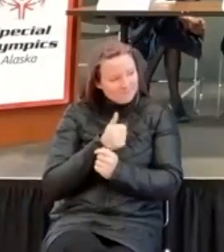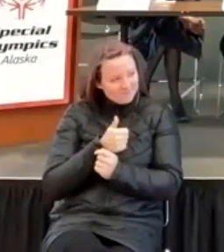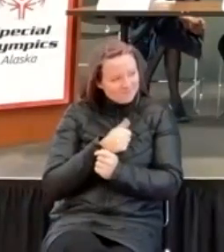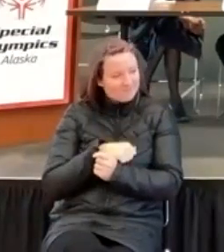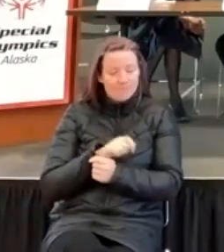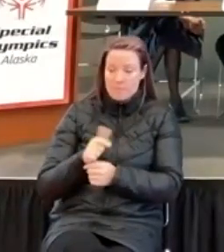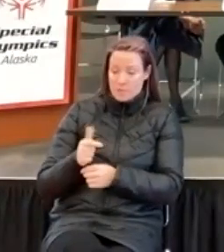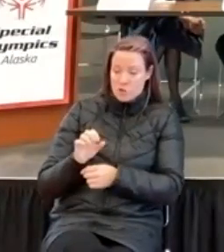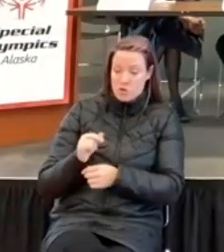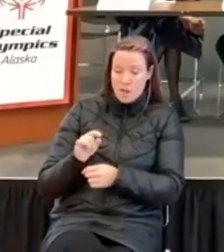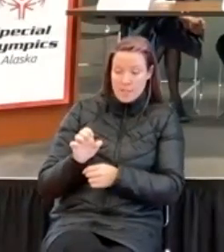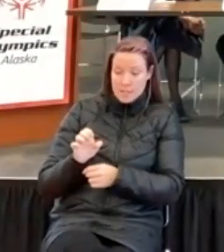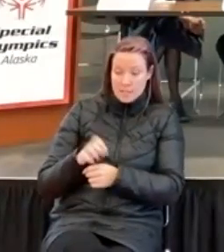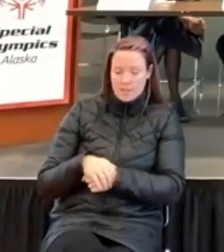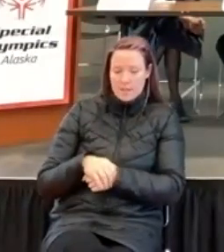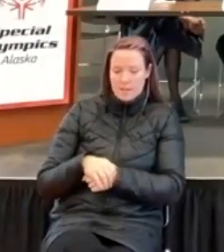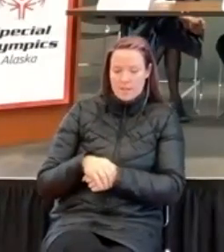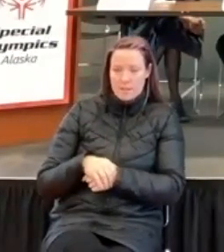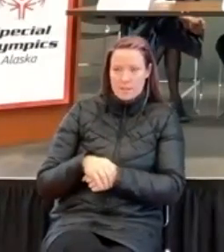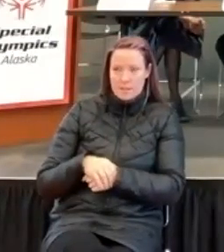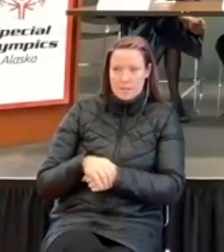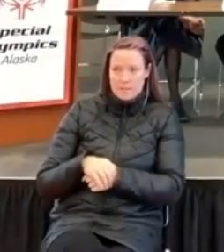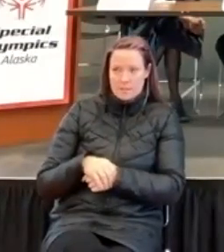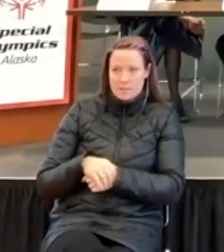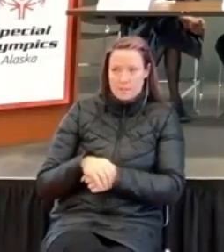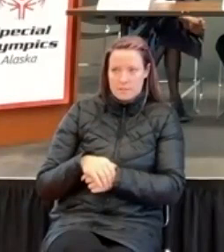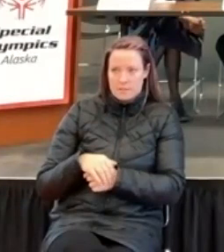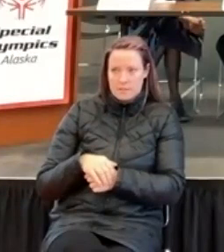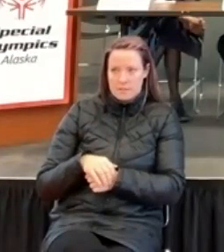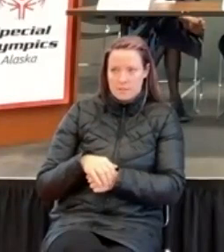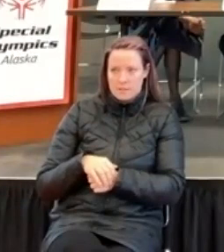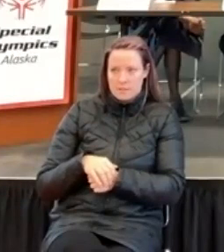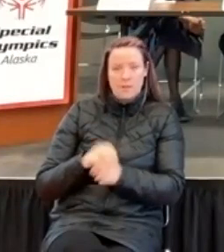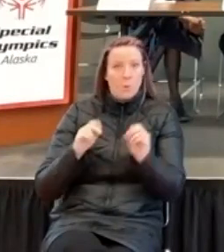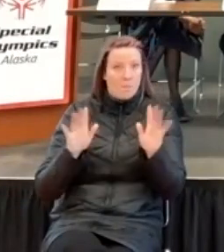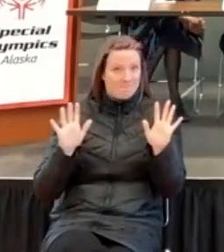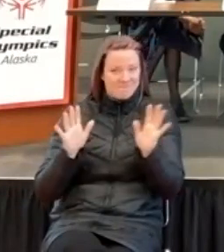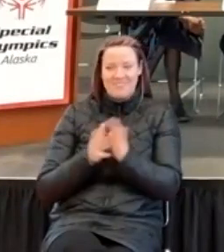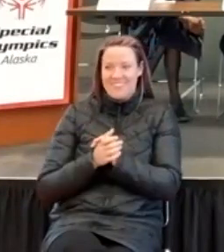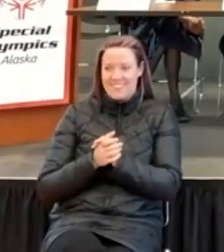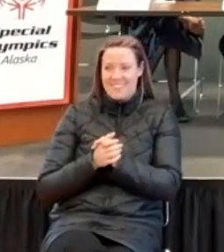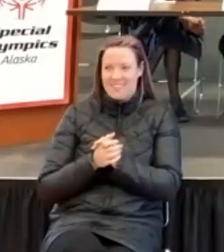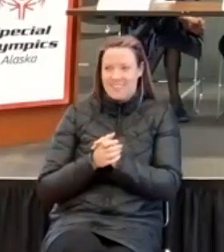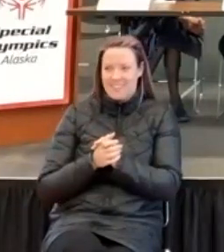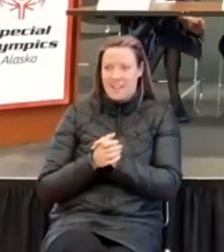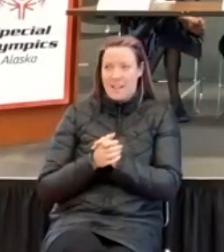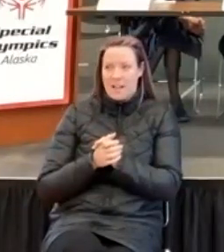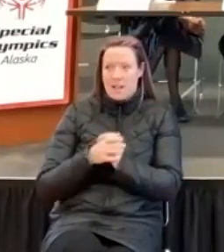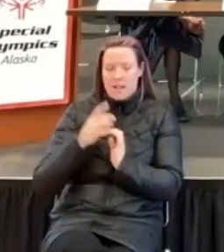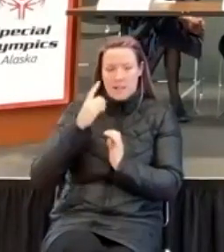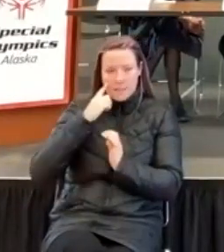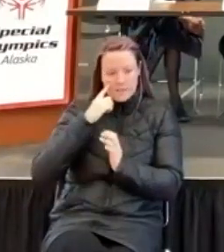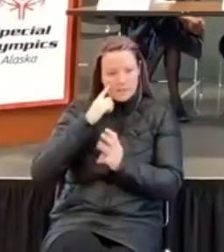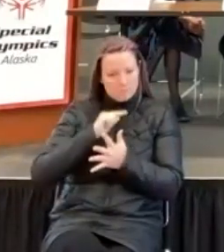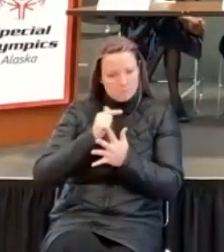Charlotte, do you want to answer? You don't have to. Okay. All right. I think I got